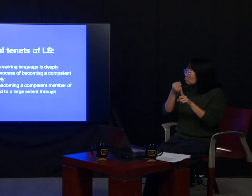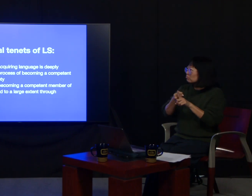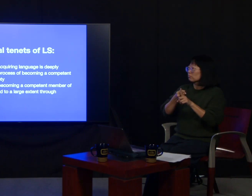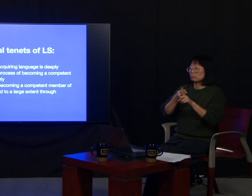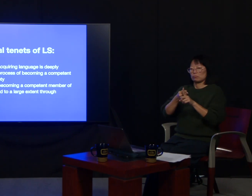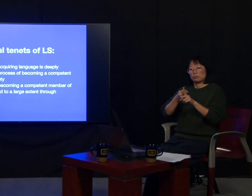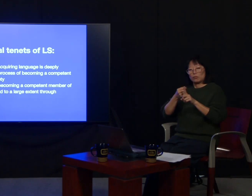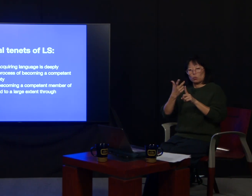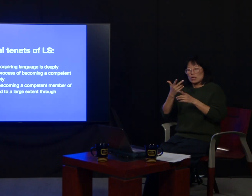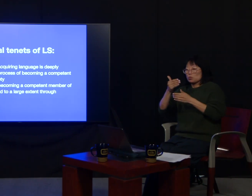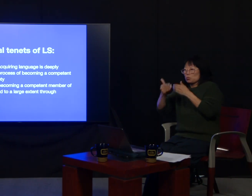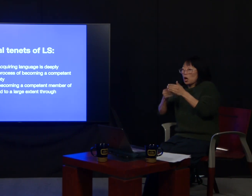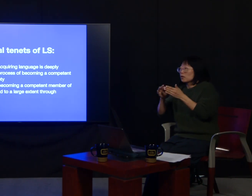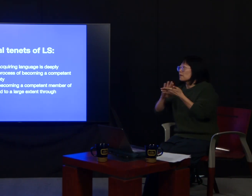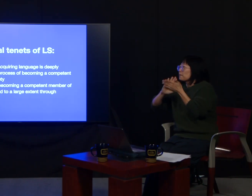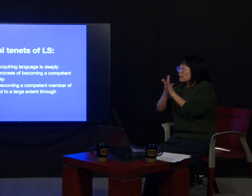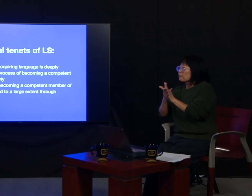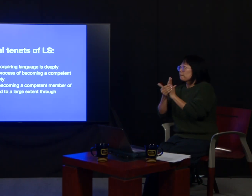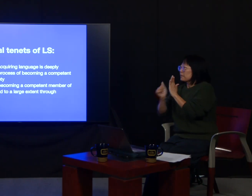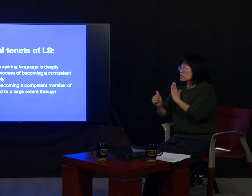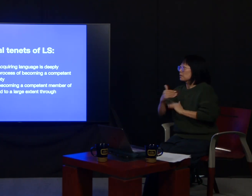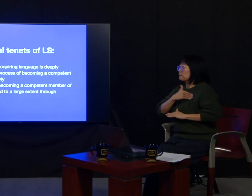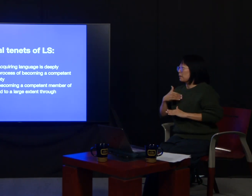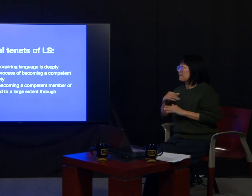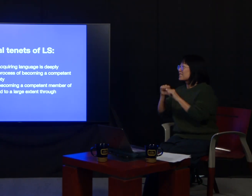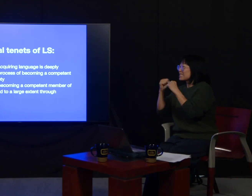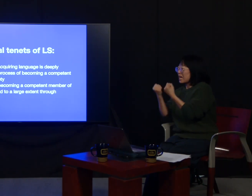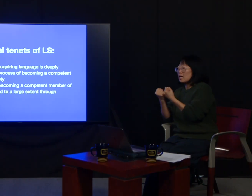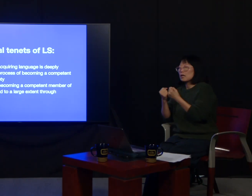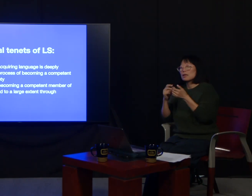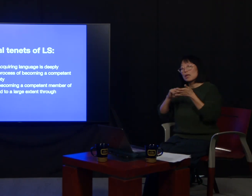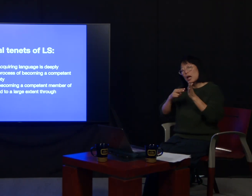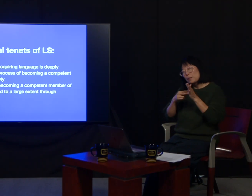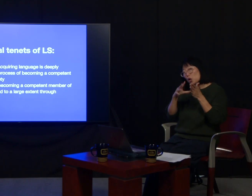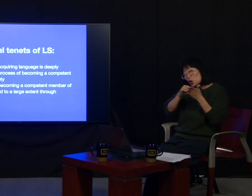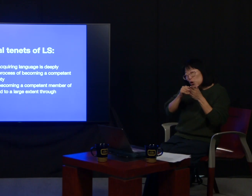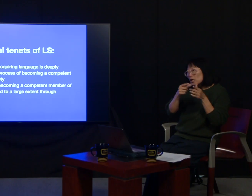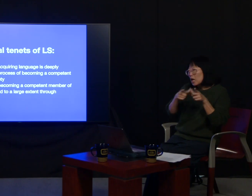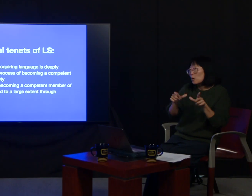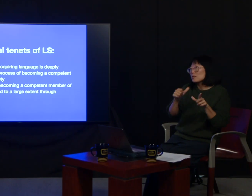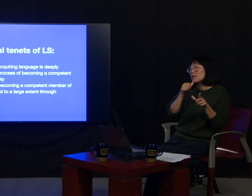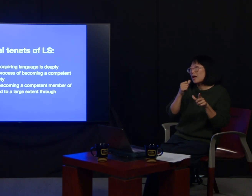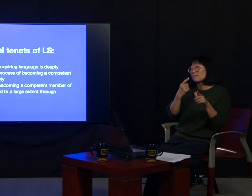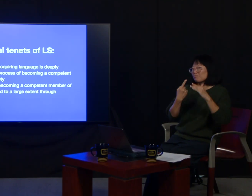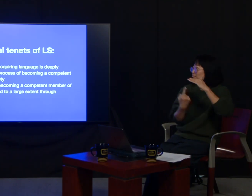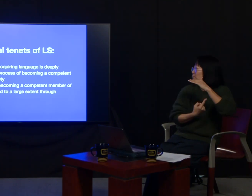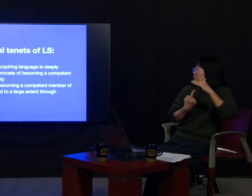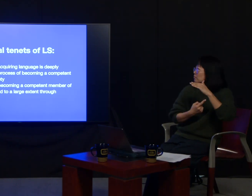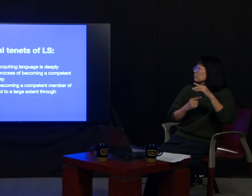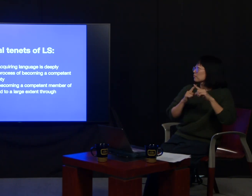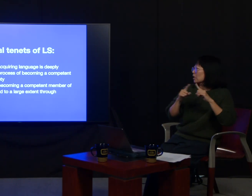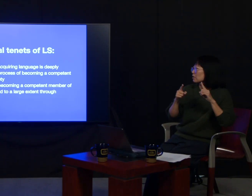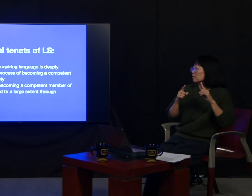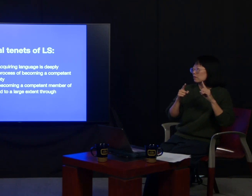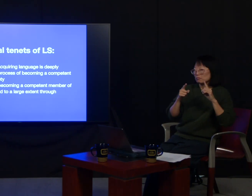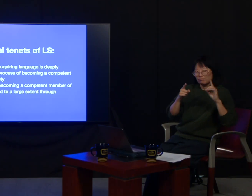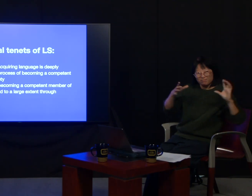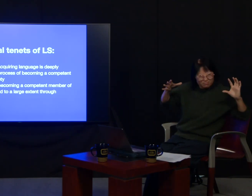it impacts the process of becoming a competent member. Learning a language isn't done in isolation.